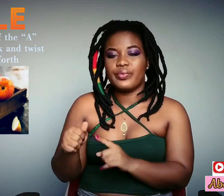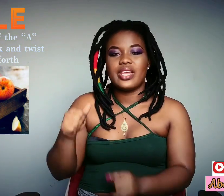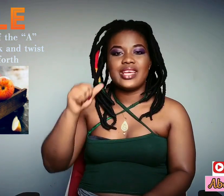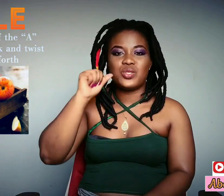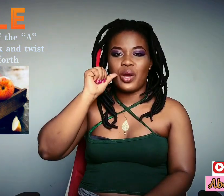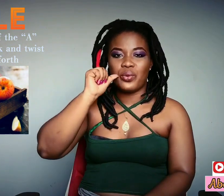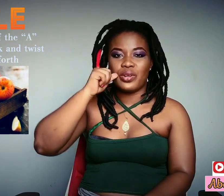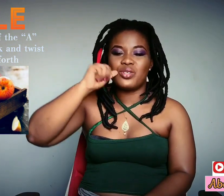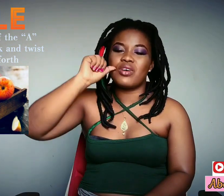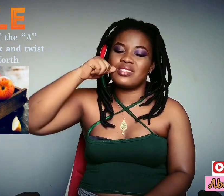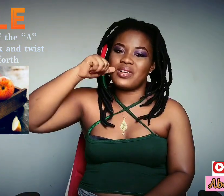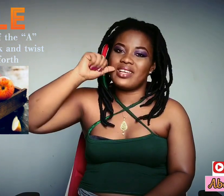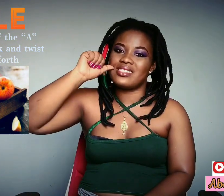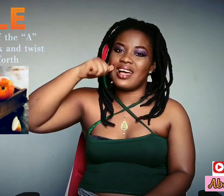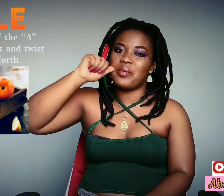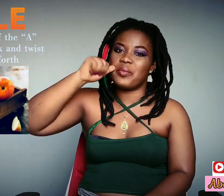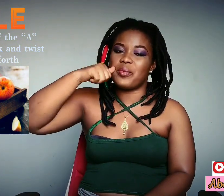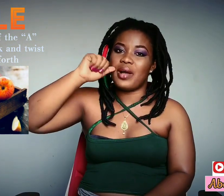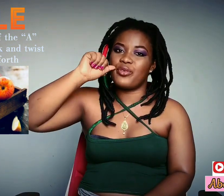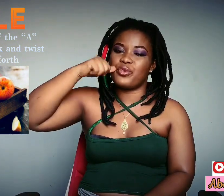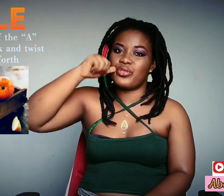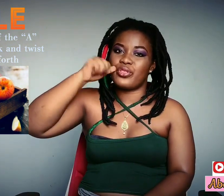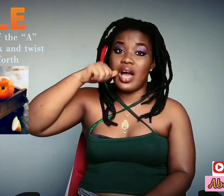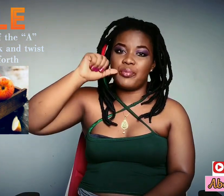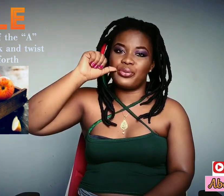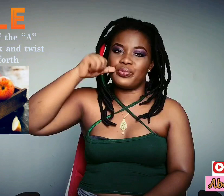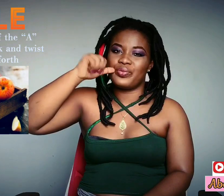no is one no then so why am sa back and forth apple